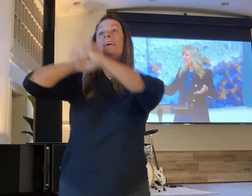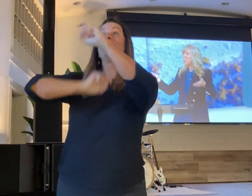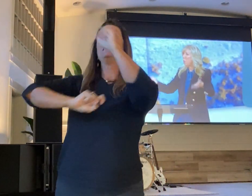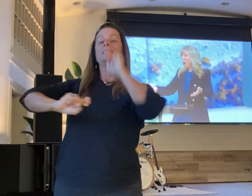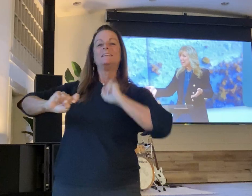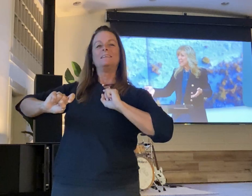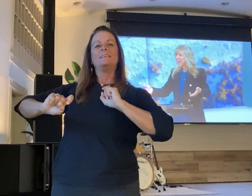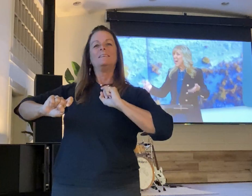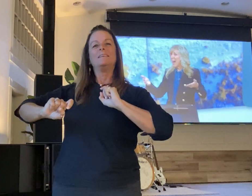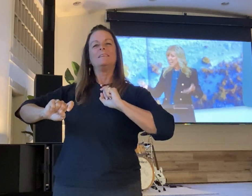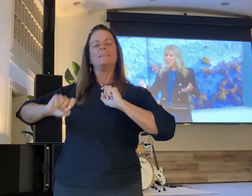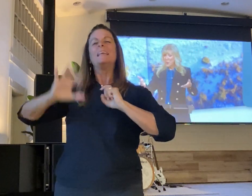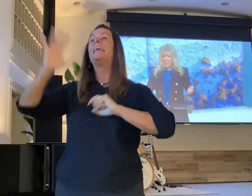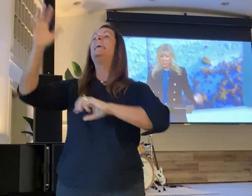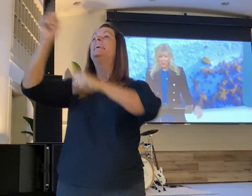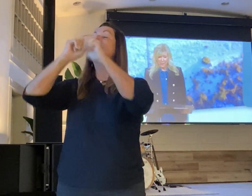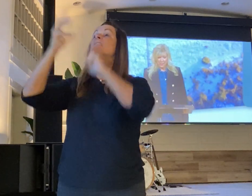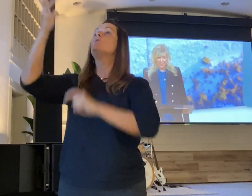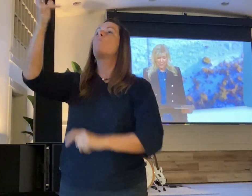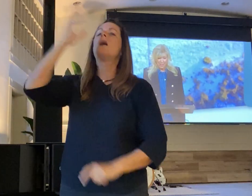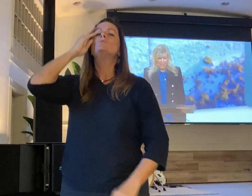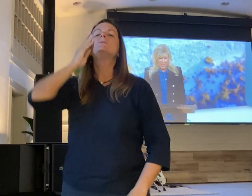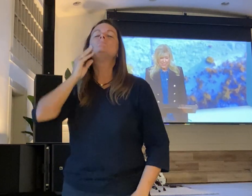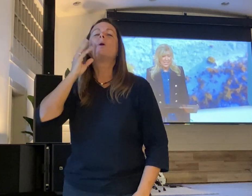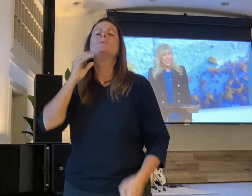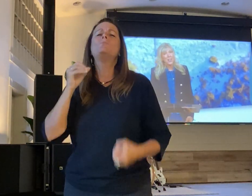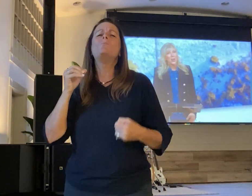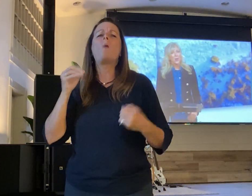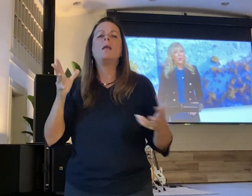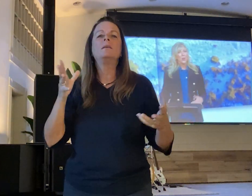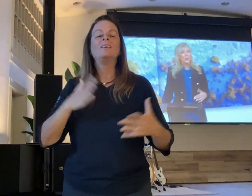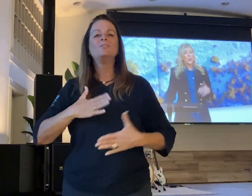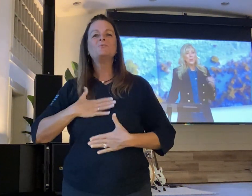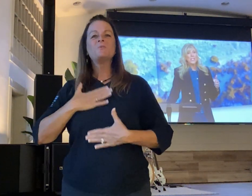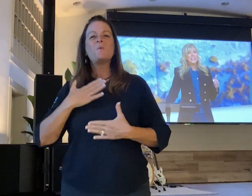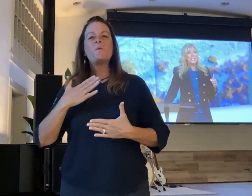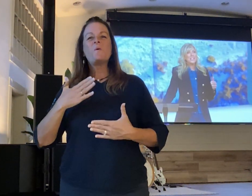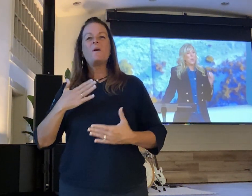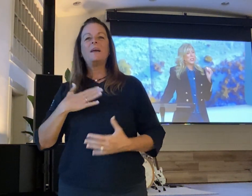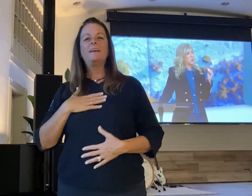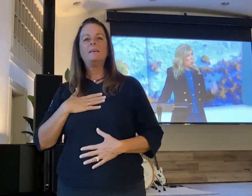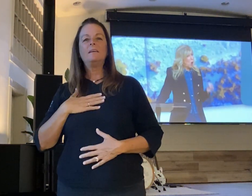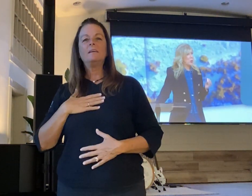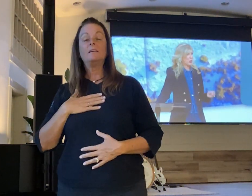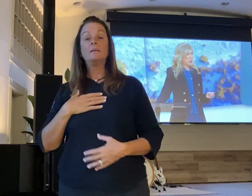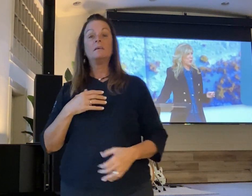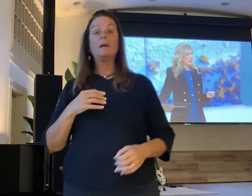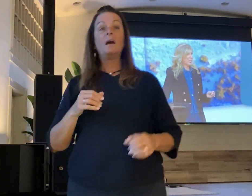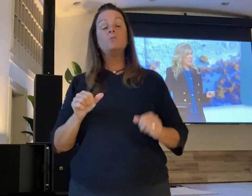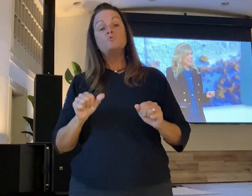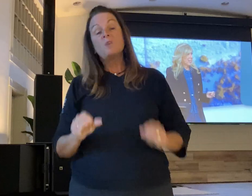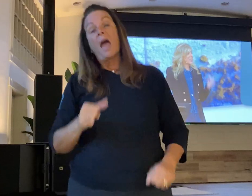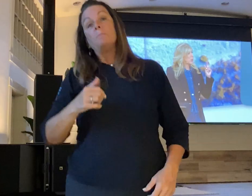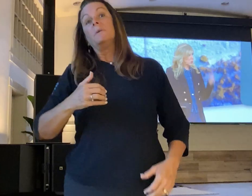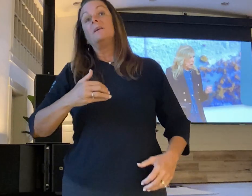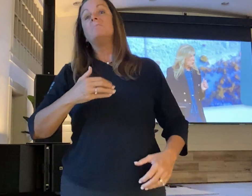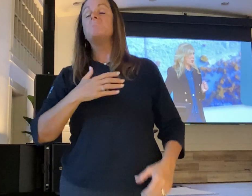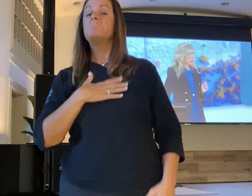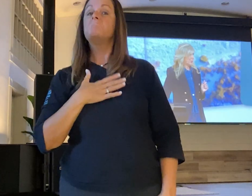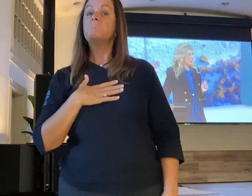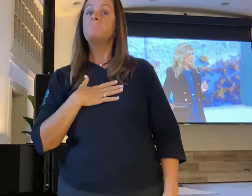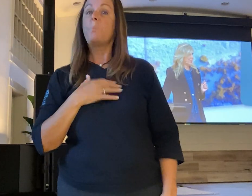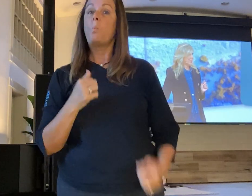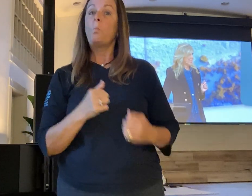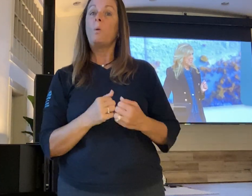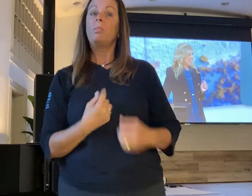his inheritance that he wants us to experience. See, loneliness isn't what's wrong with you, it's